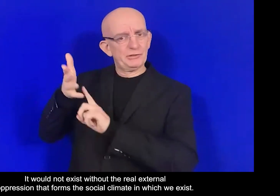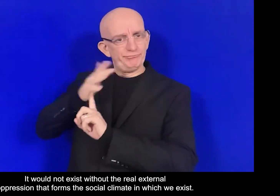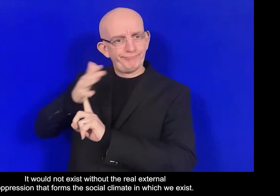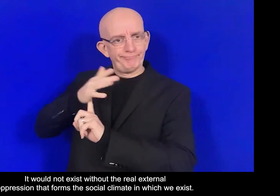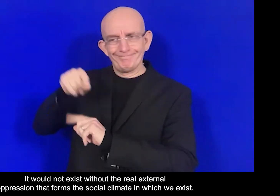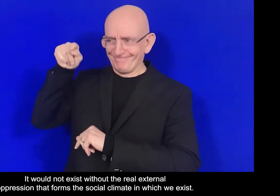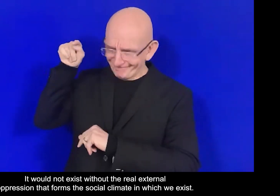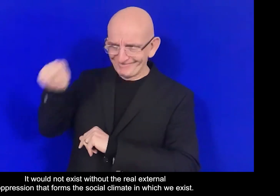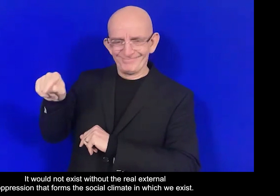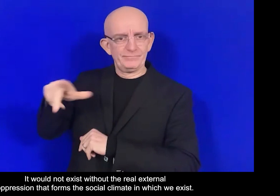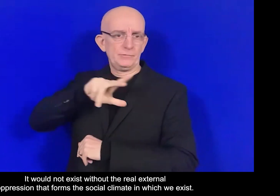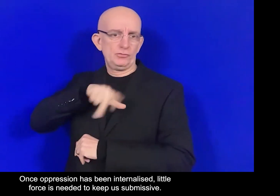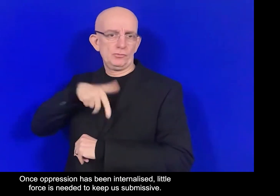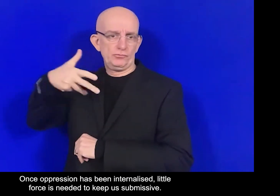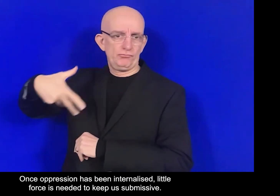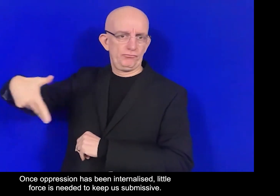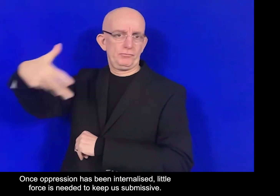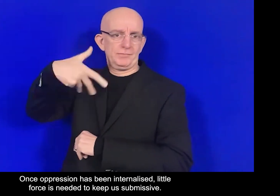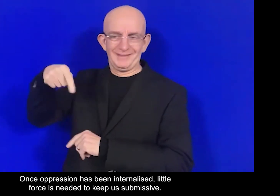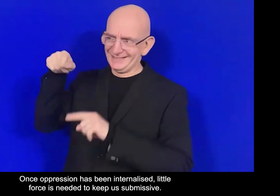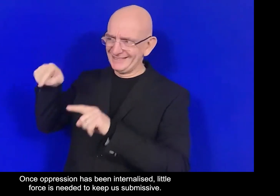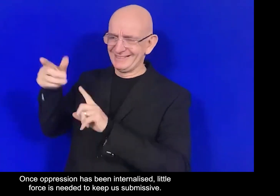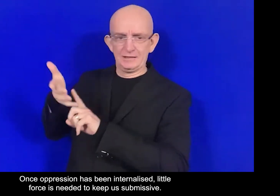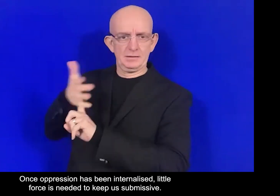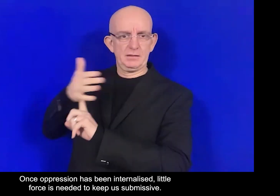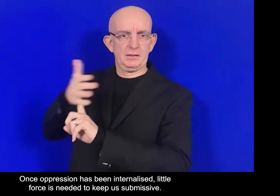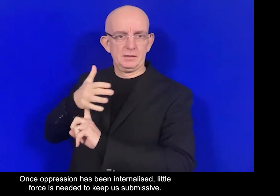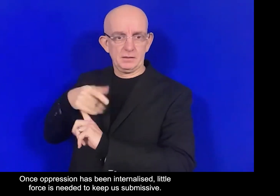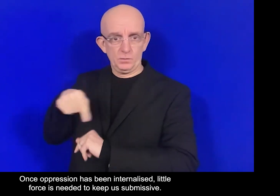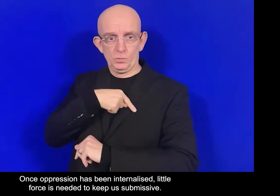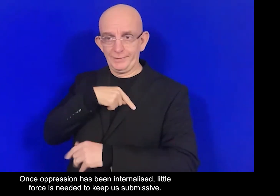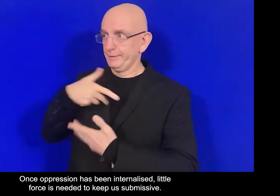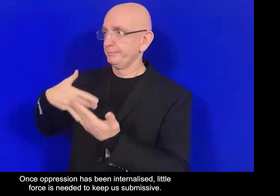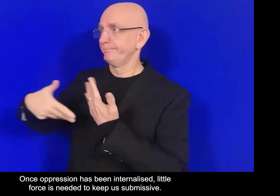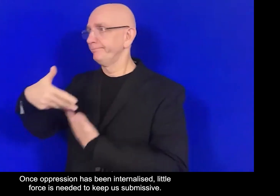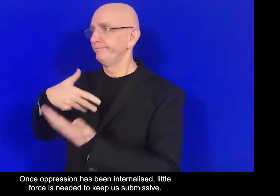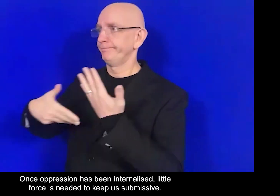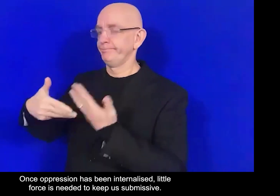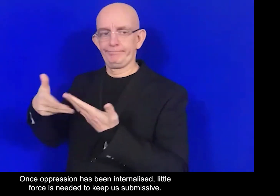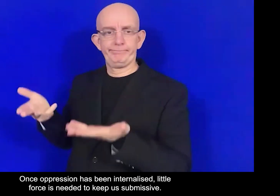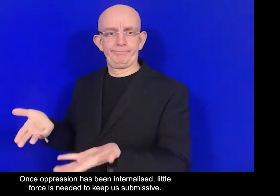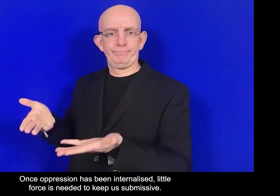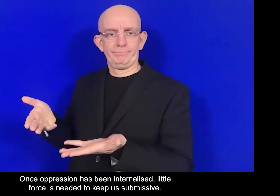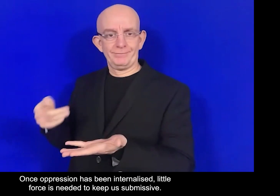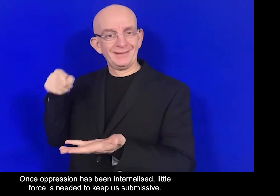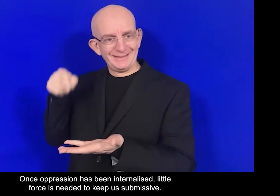exist. Once oppression has been internalized, little force is